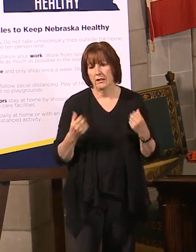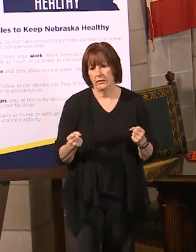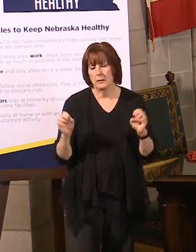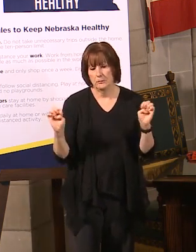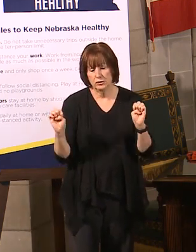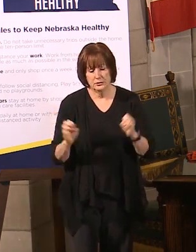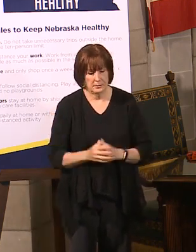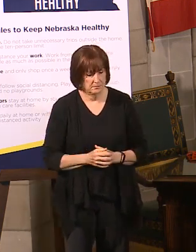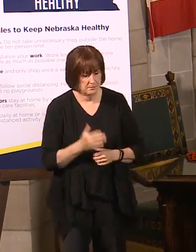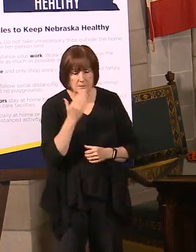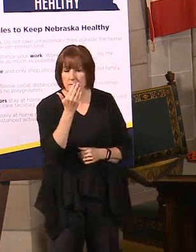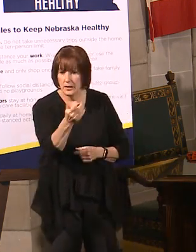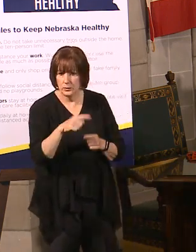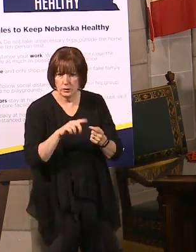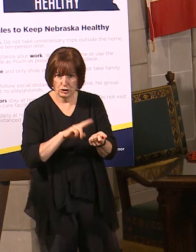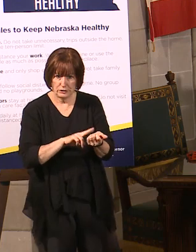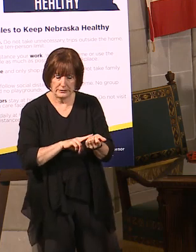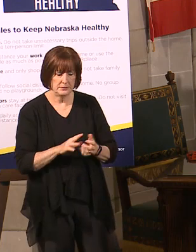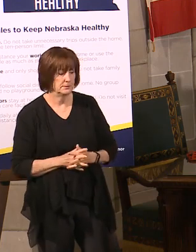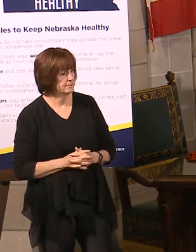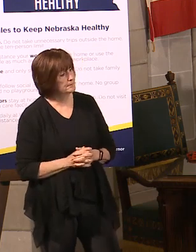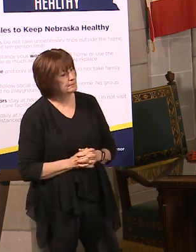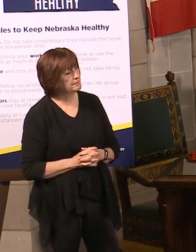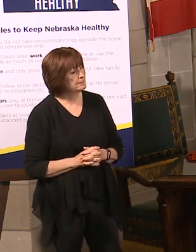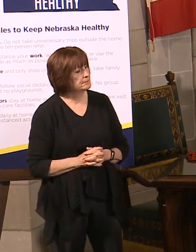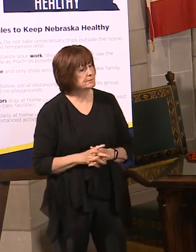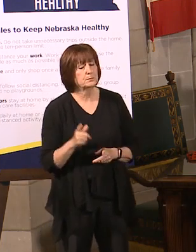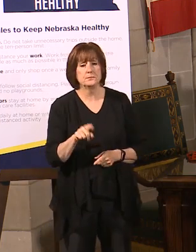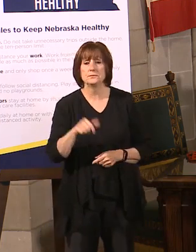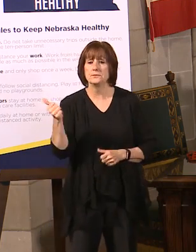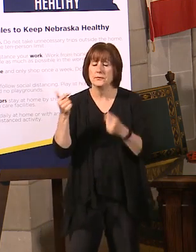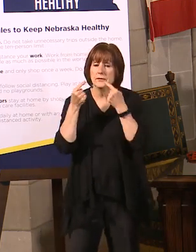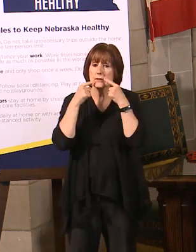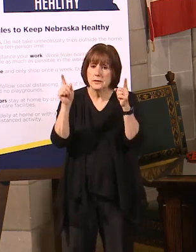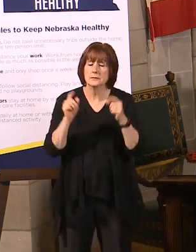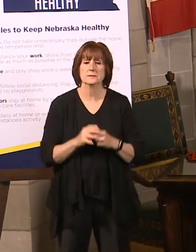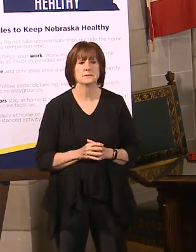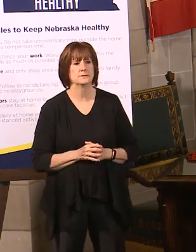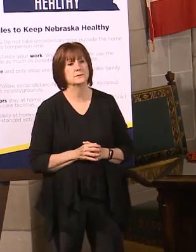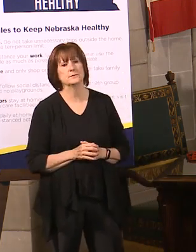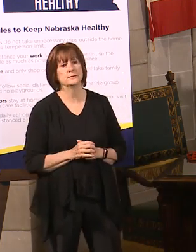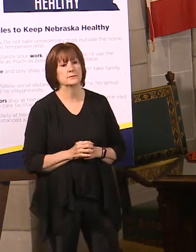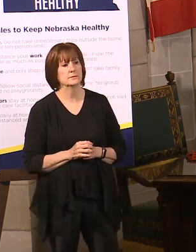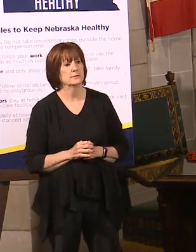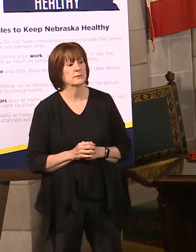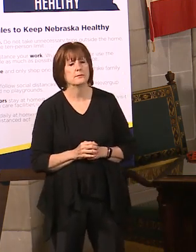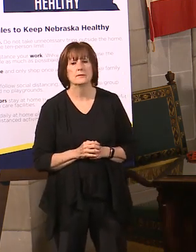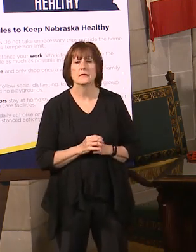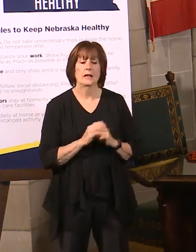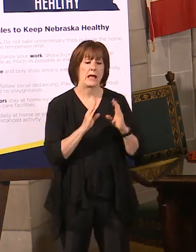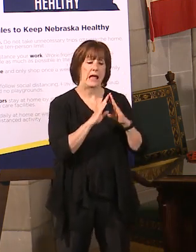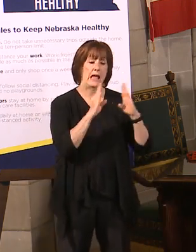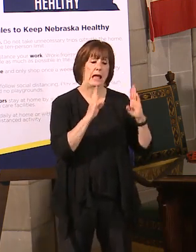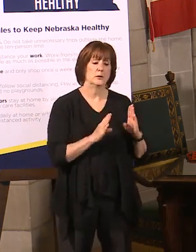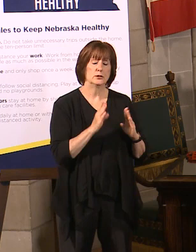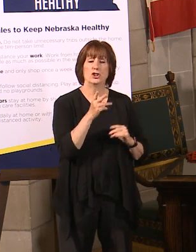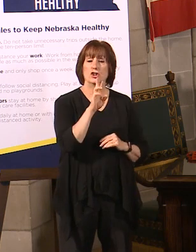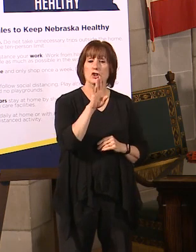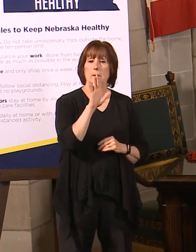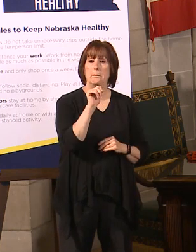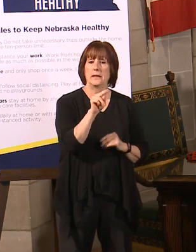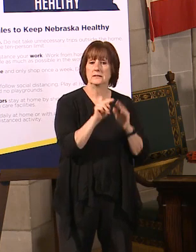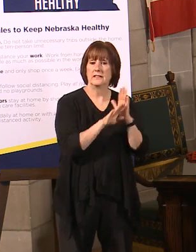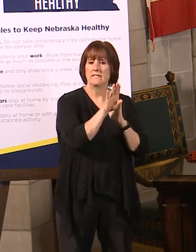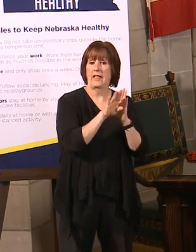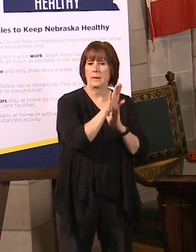there. And then one other announcement I want to make is the housing and urban development money. So through